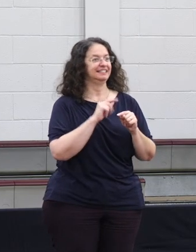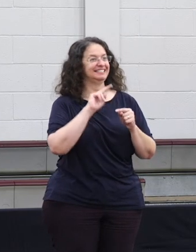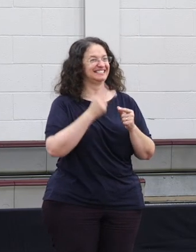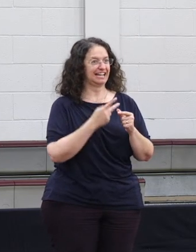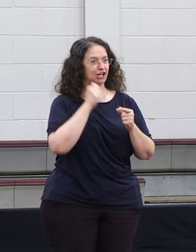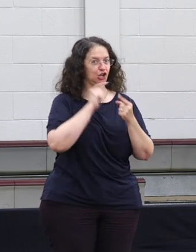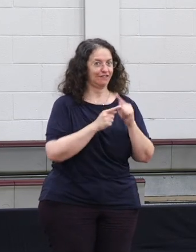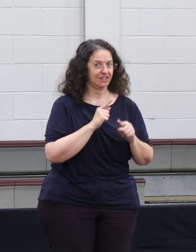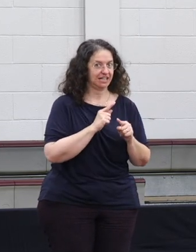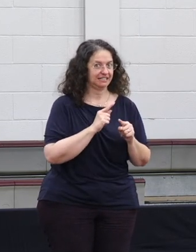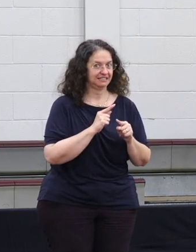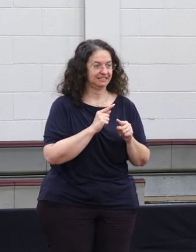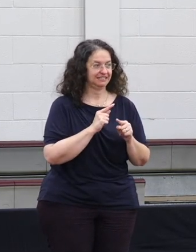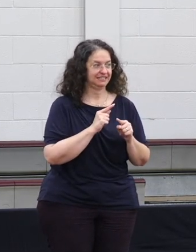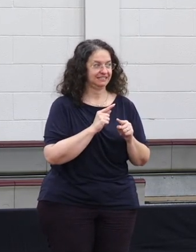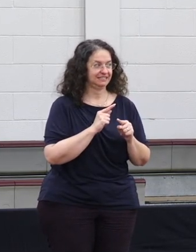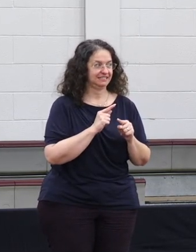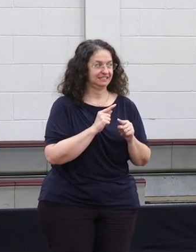second girlfriend,